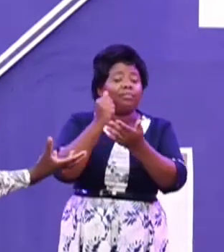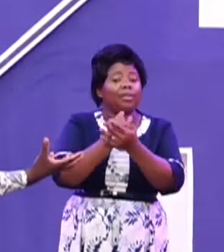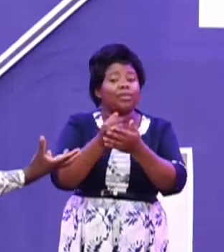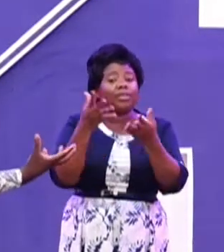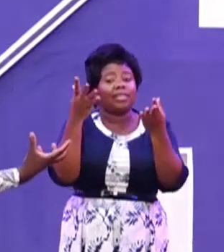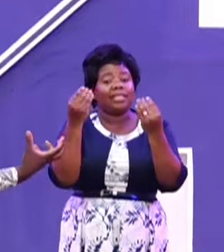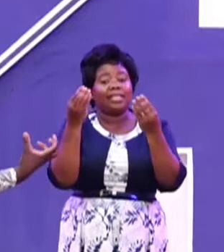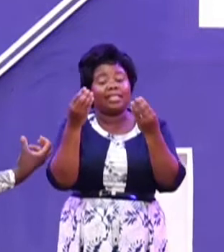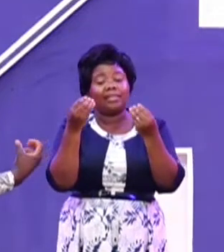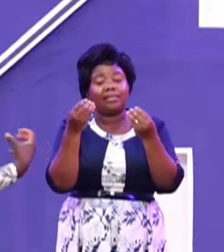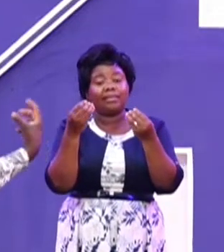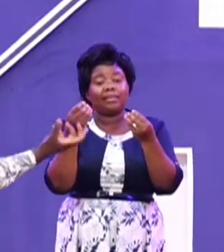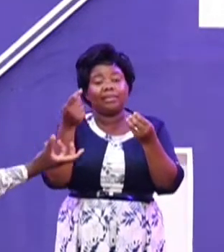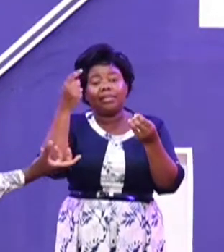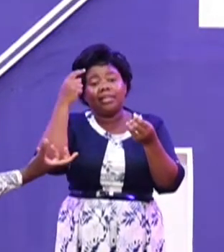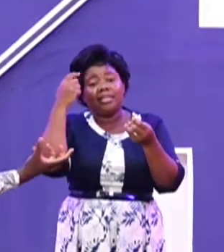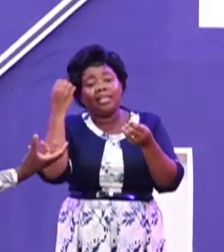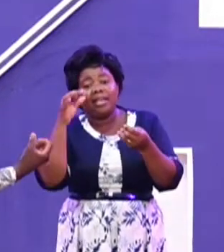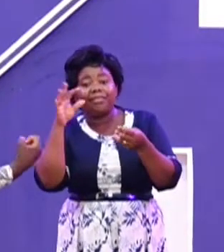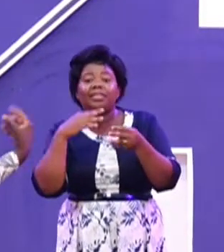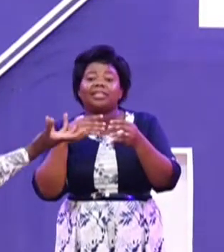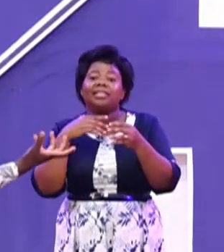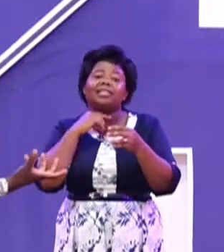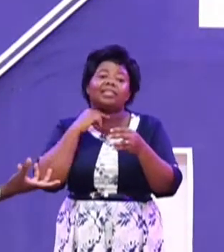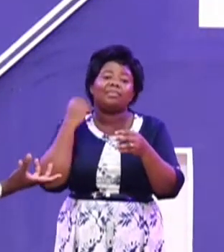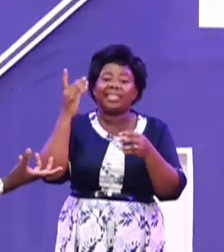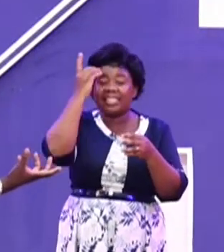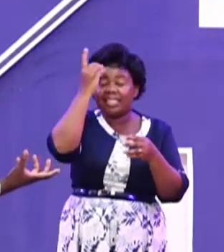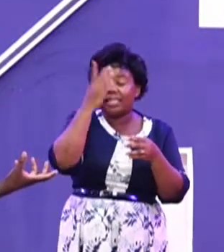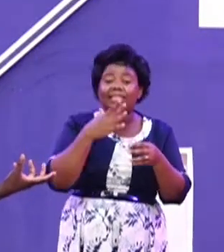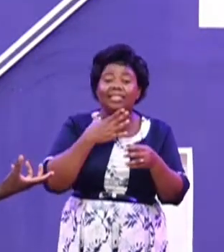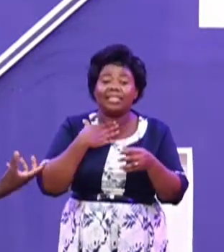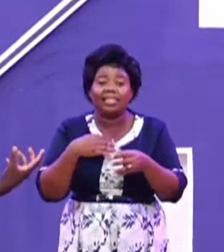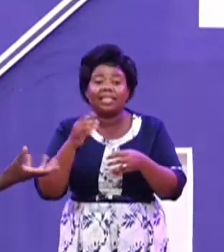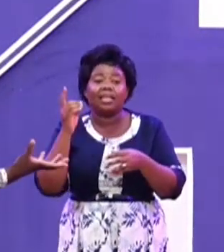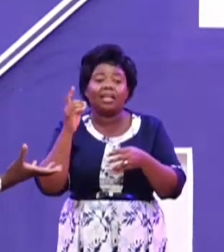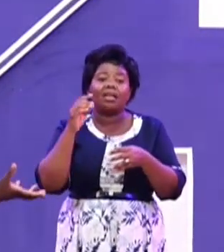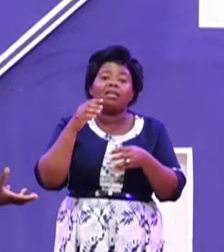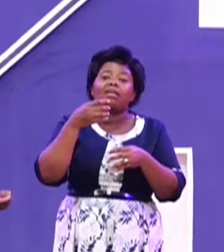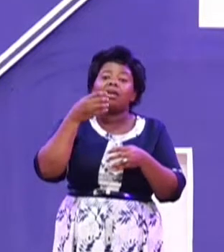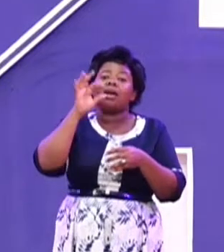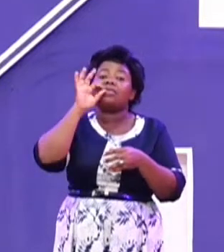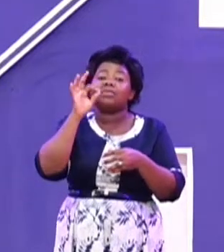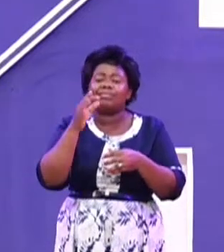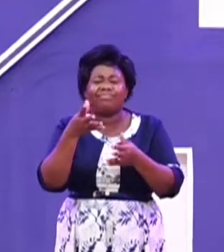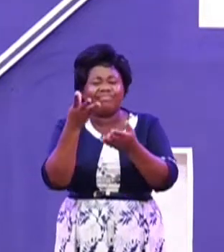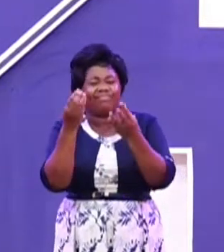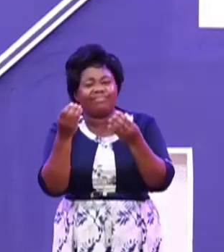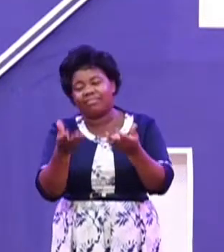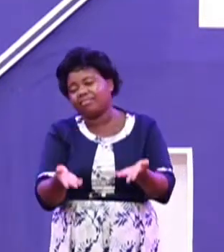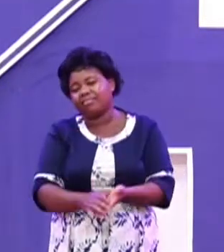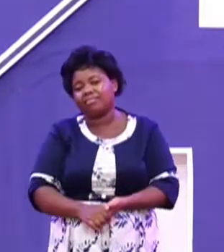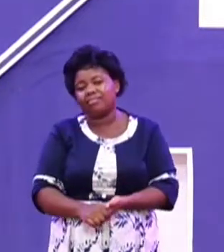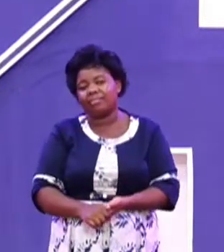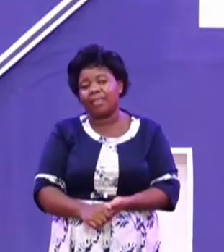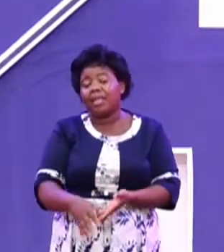Because it's very easy. Pastor Dennis, when it's Pastor Dennis, wants a drink. It's